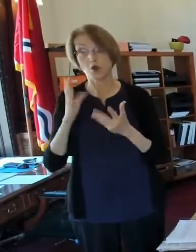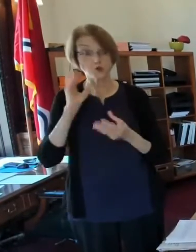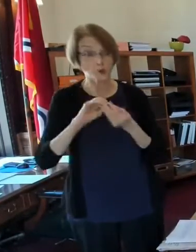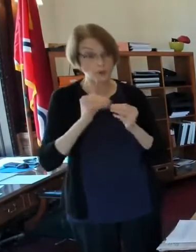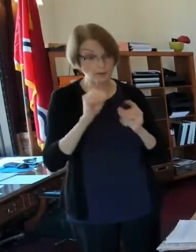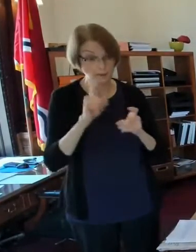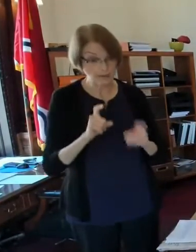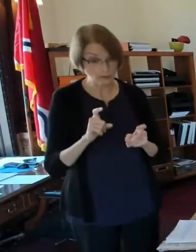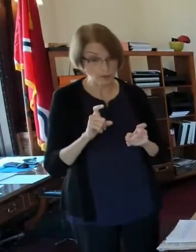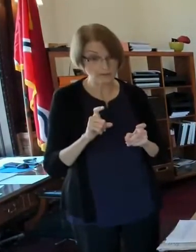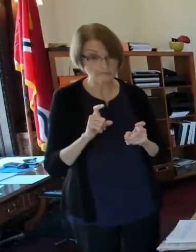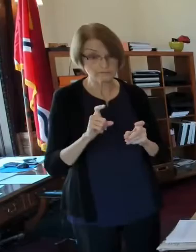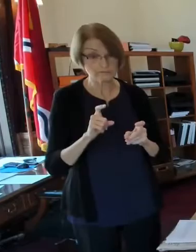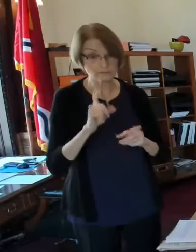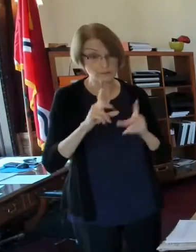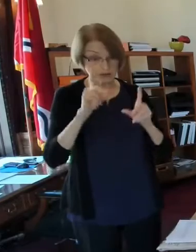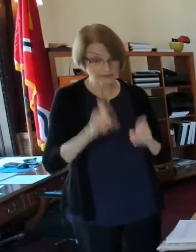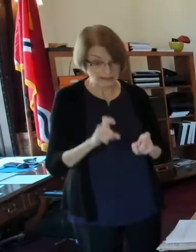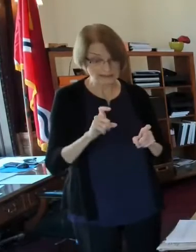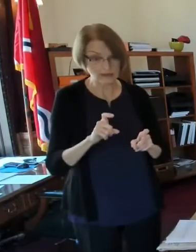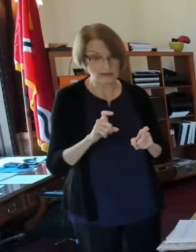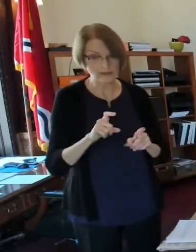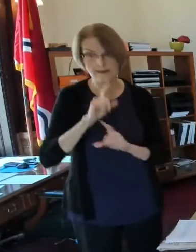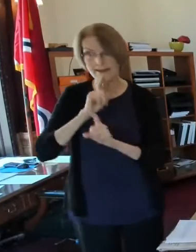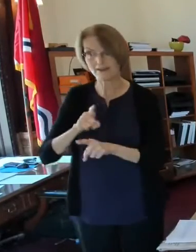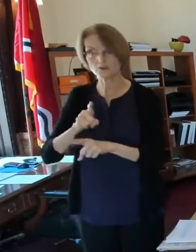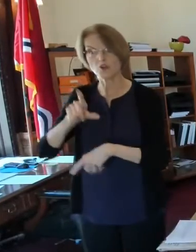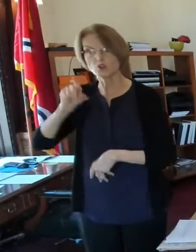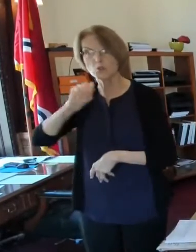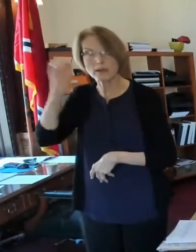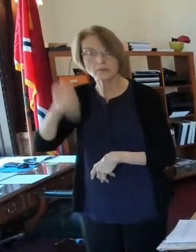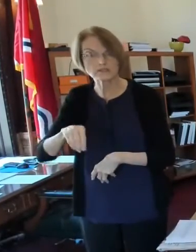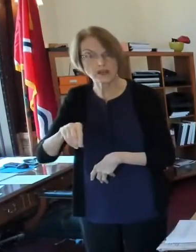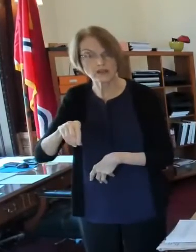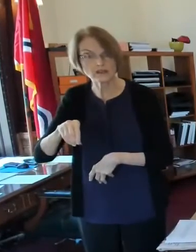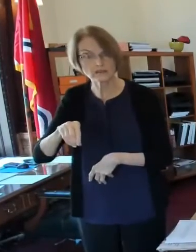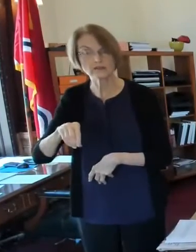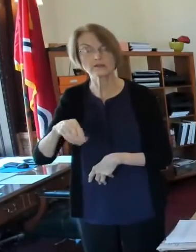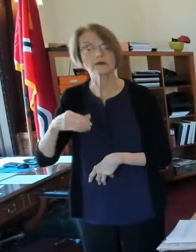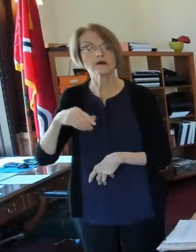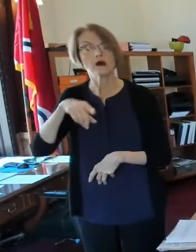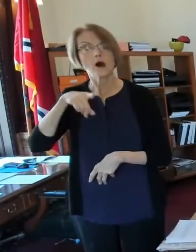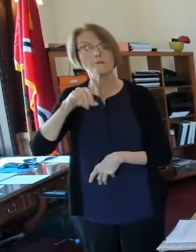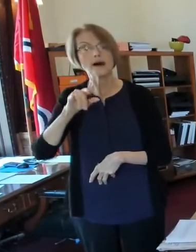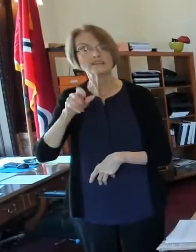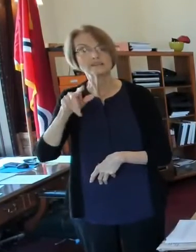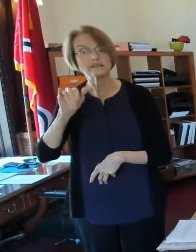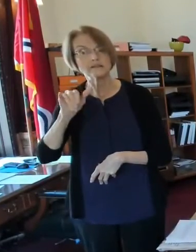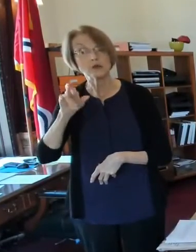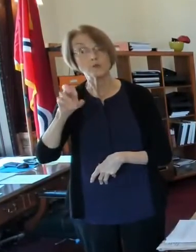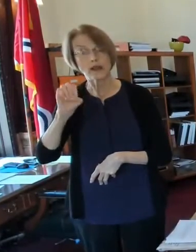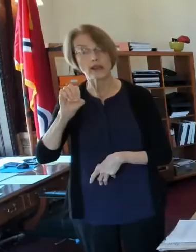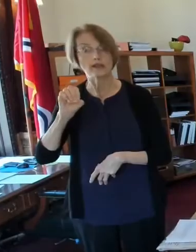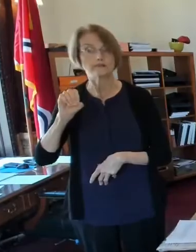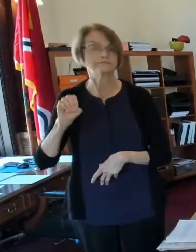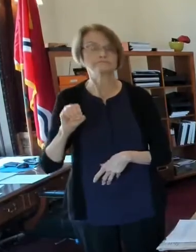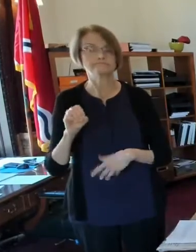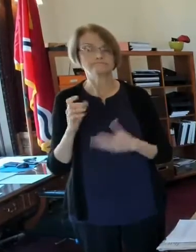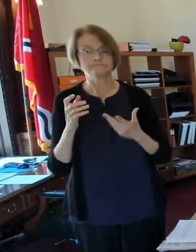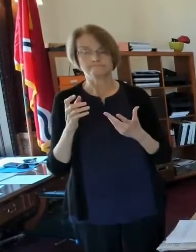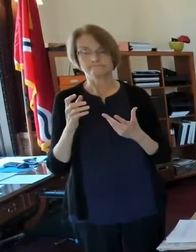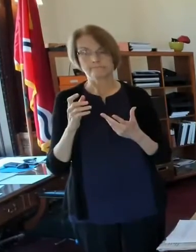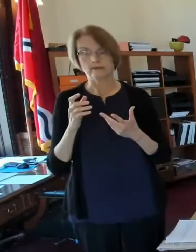20% of the tests being given coming back positive. What the positivity rate means is that 5%, or in our case, I think it's